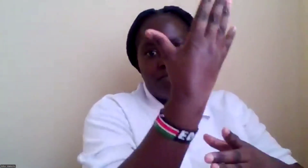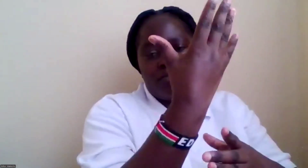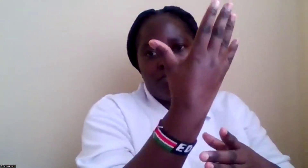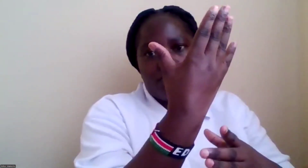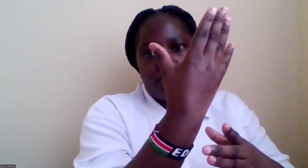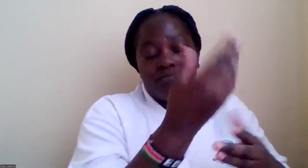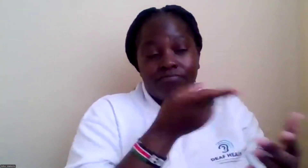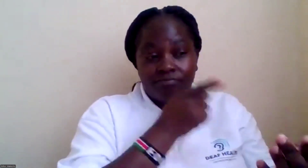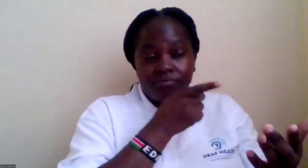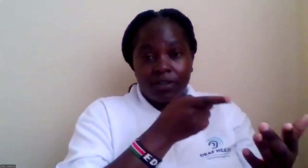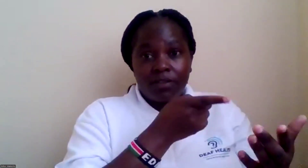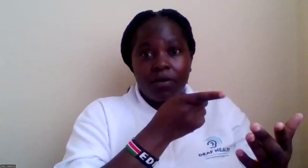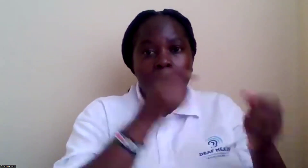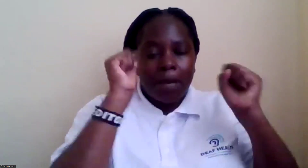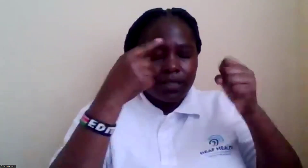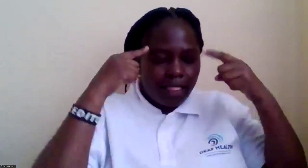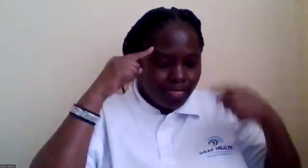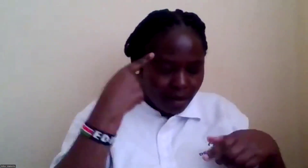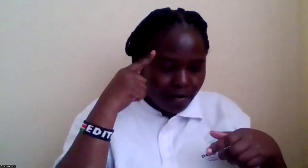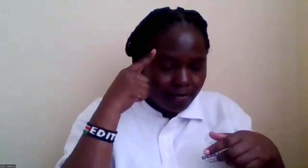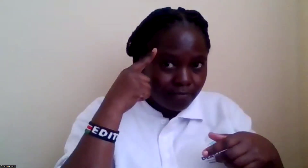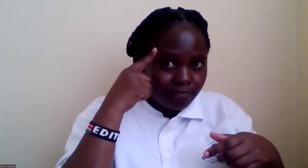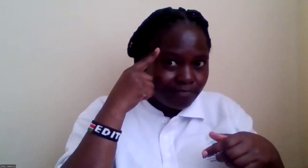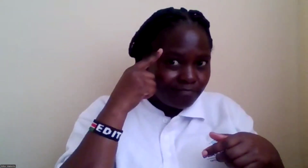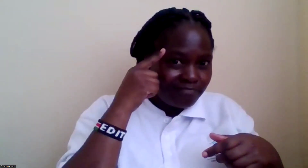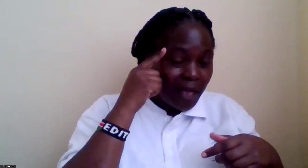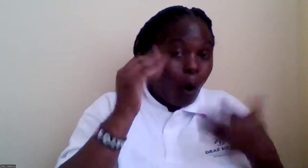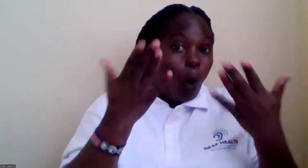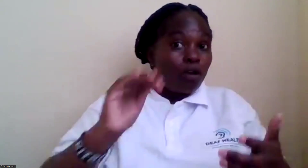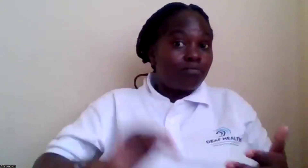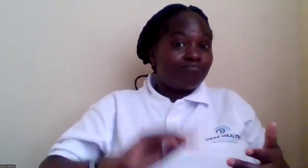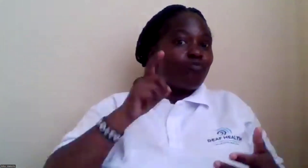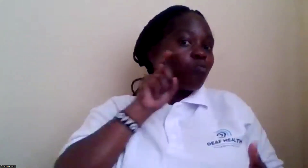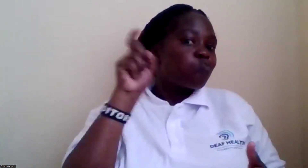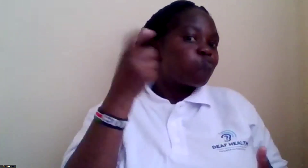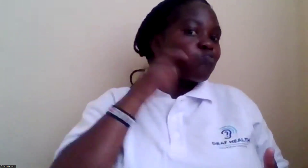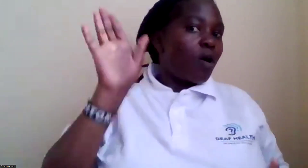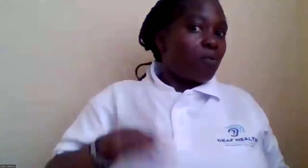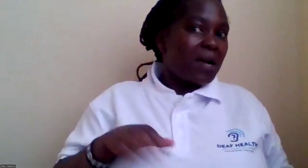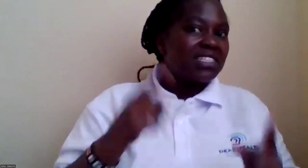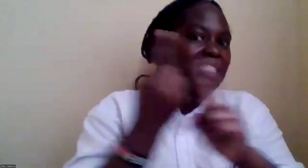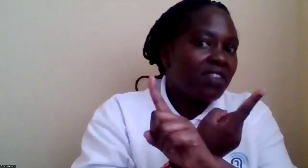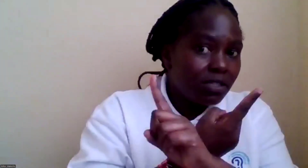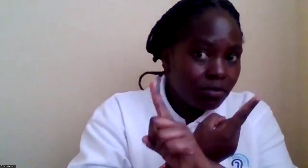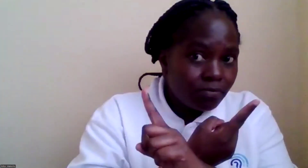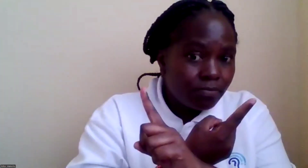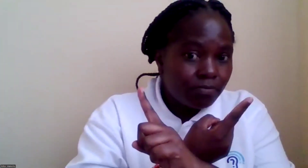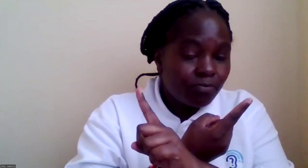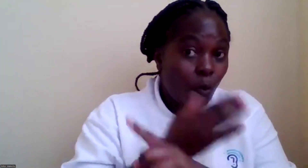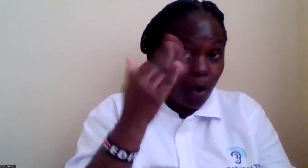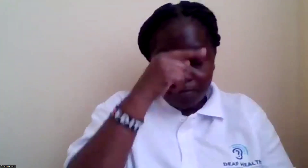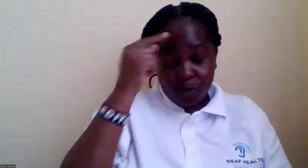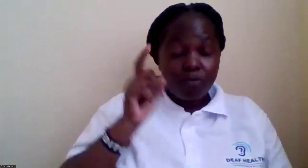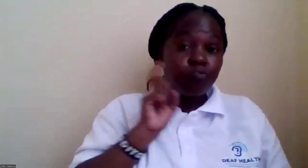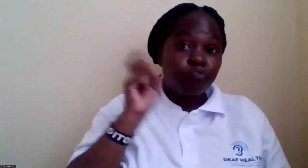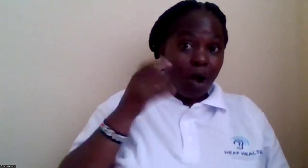think about. Or say if it's a pregnant woman, very different, right? Because she is not only